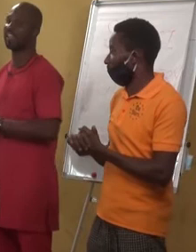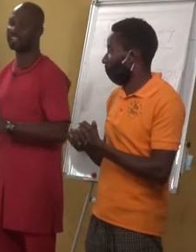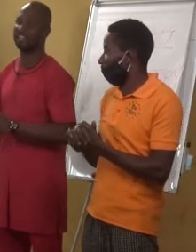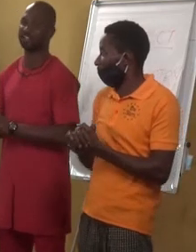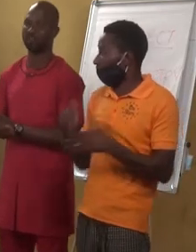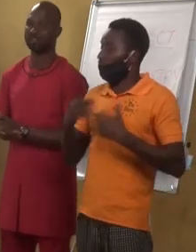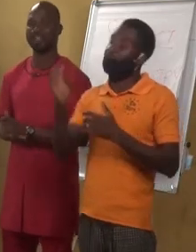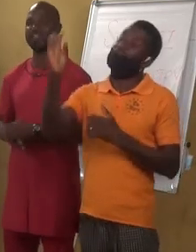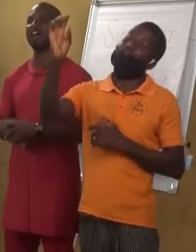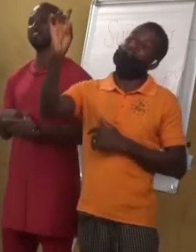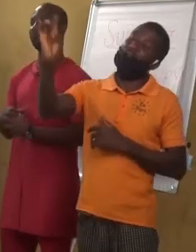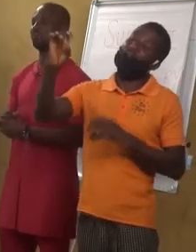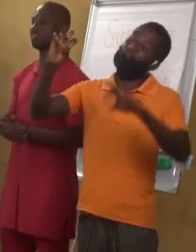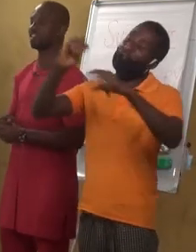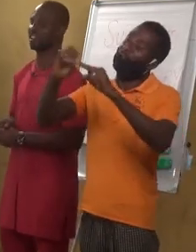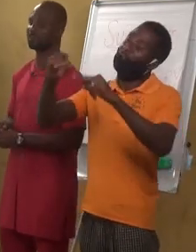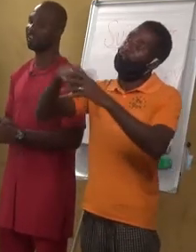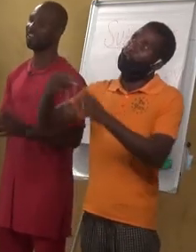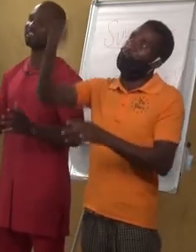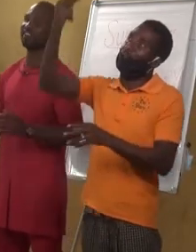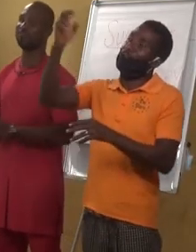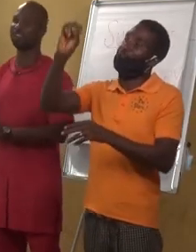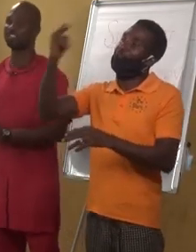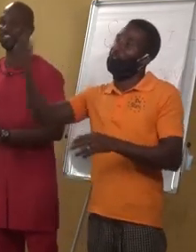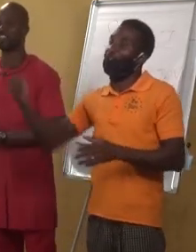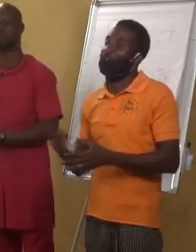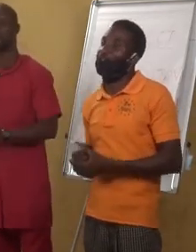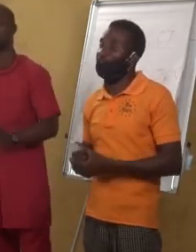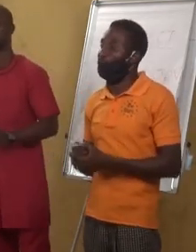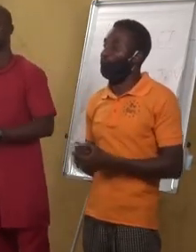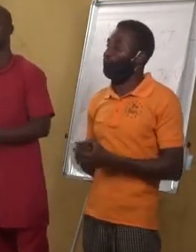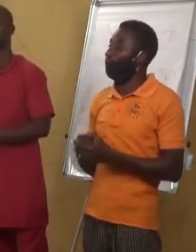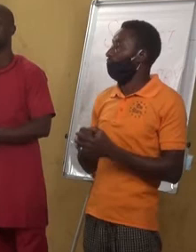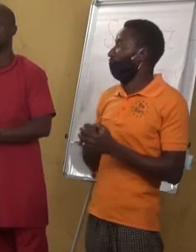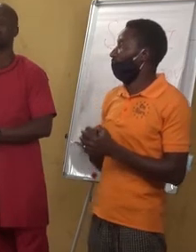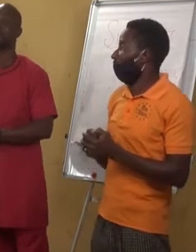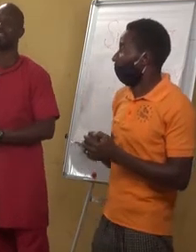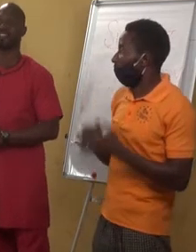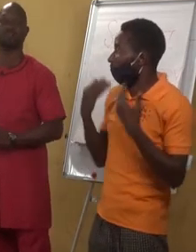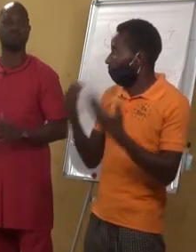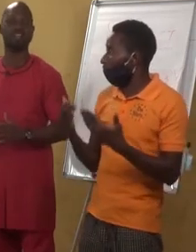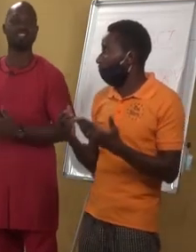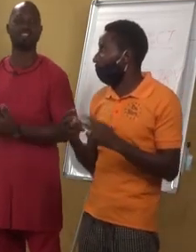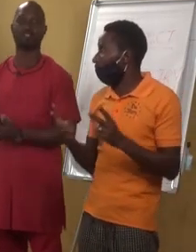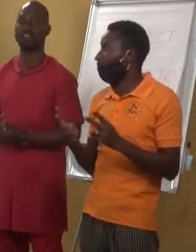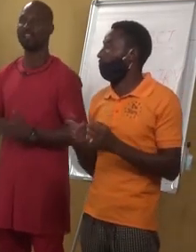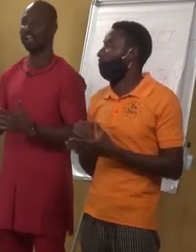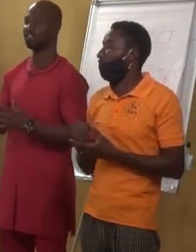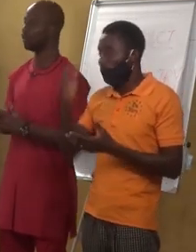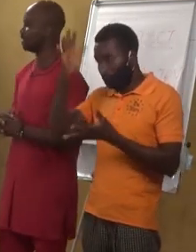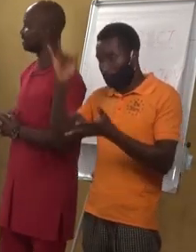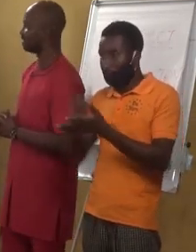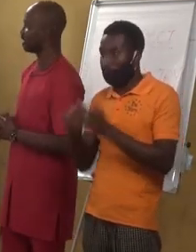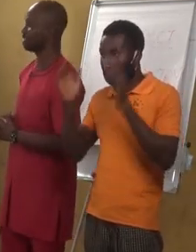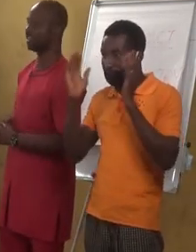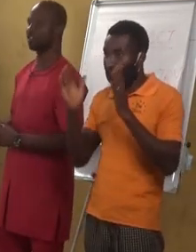having 8 electrons in the outermost shell. Thank you very much. A wonderful class. I hope that you paid attention and you